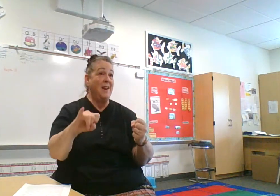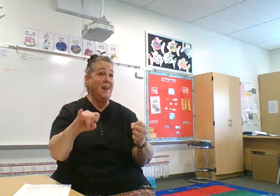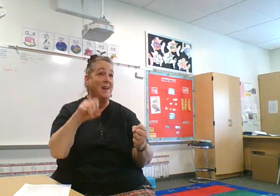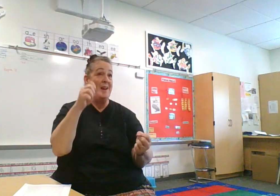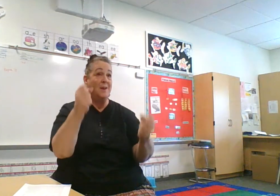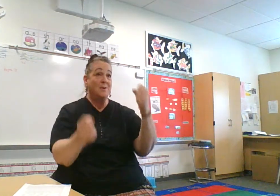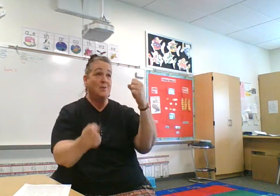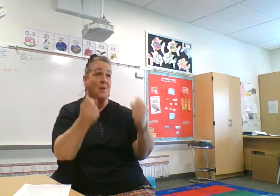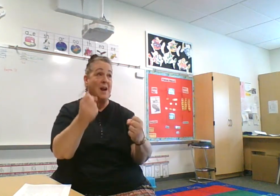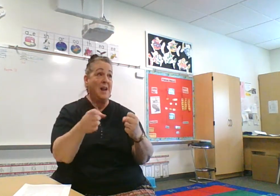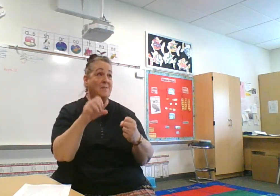driving, drives,